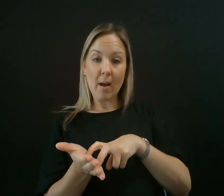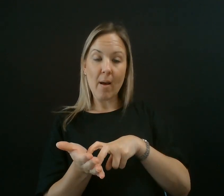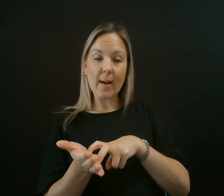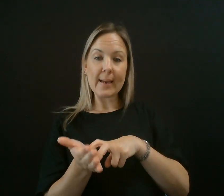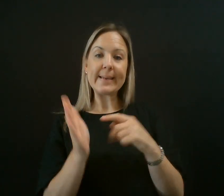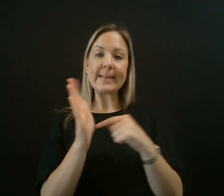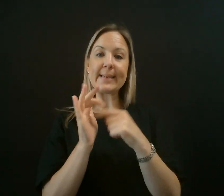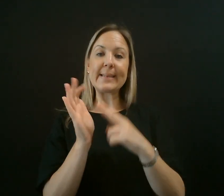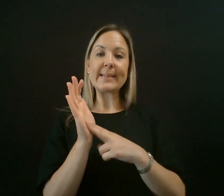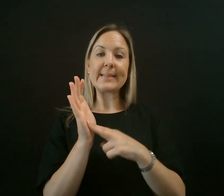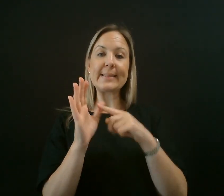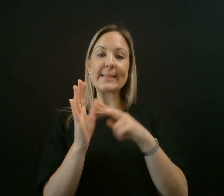tenancy agreement.